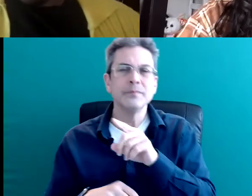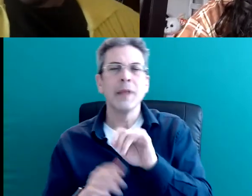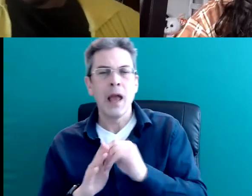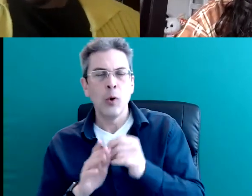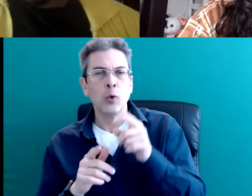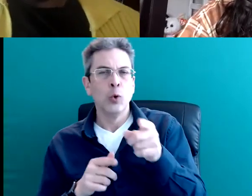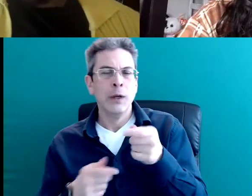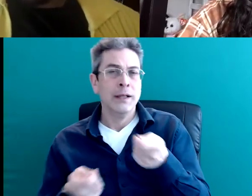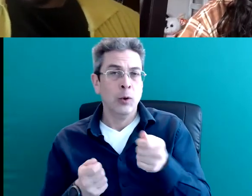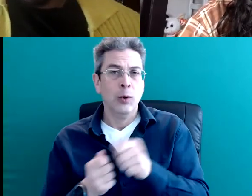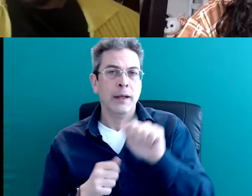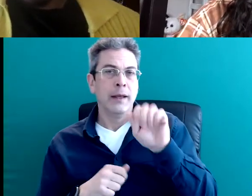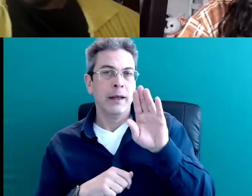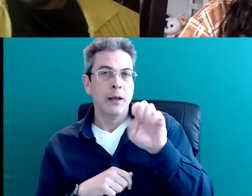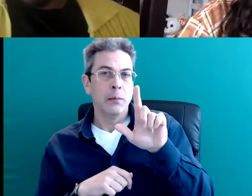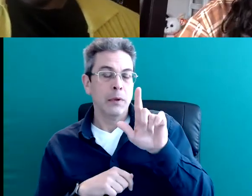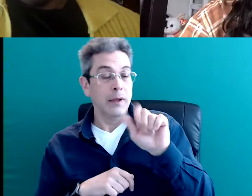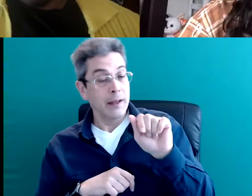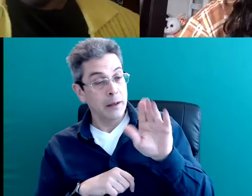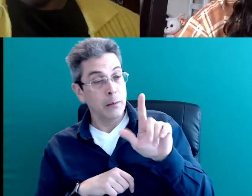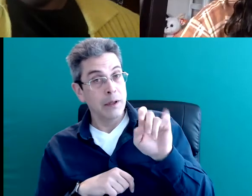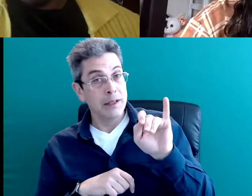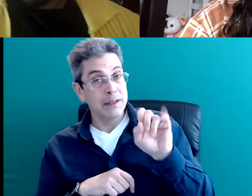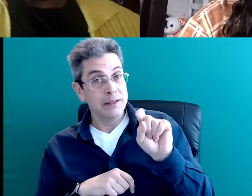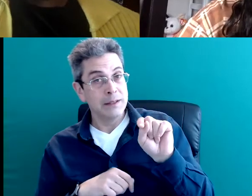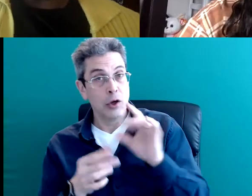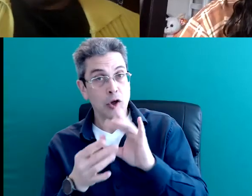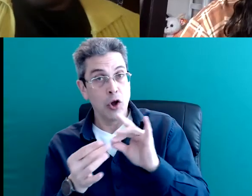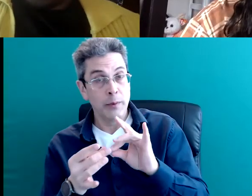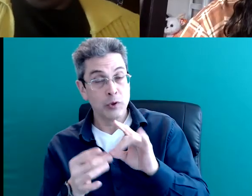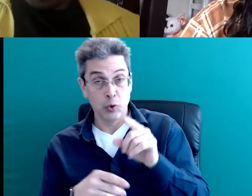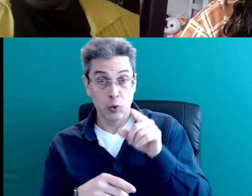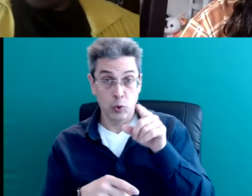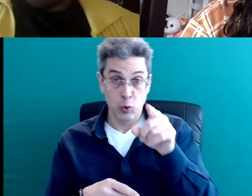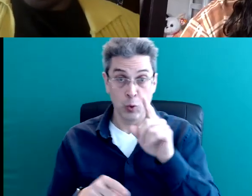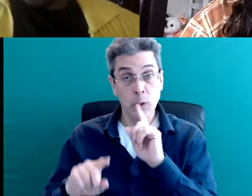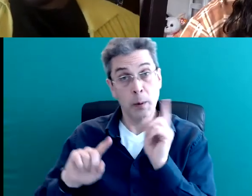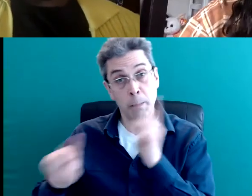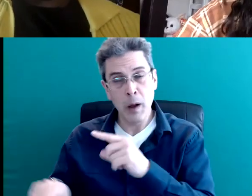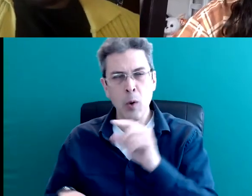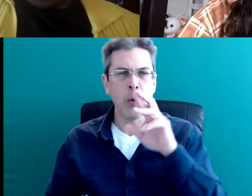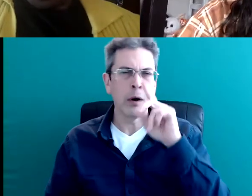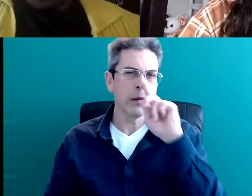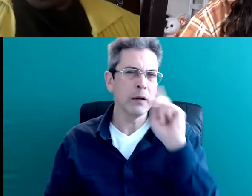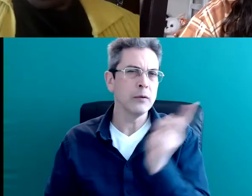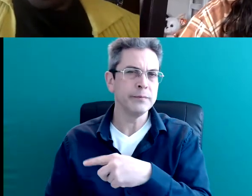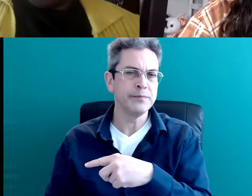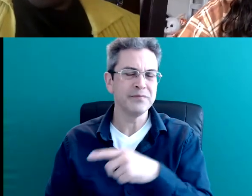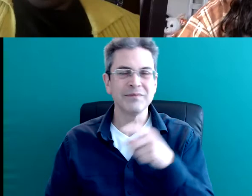with ableist comments you receive? Do you engage or ignore them? So it really depends. If I have